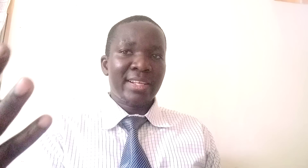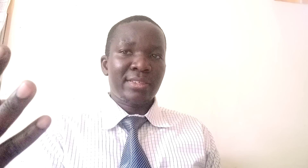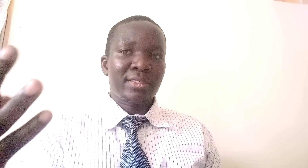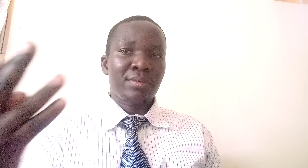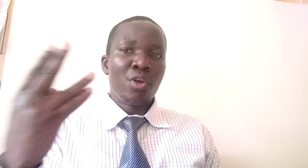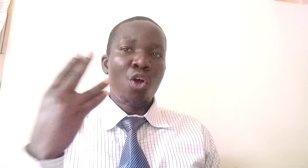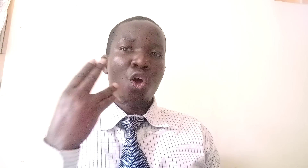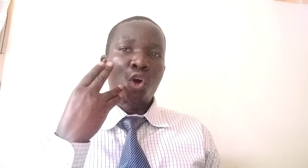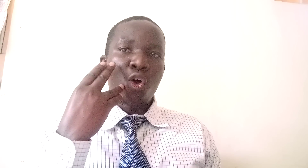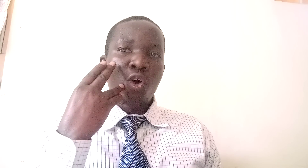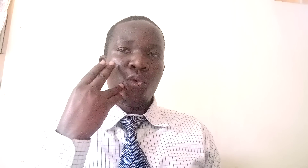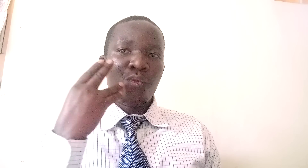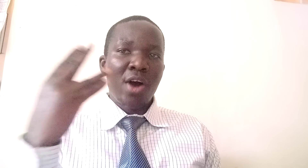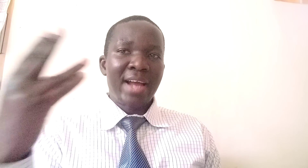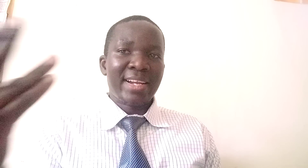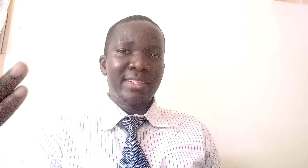300, 400,